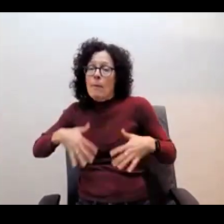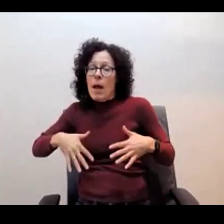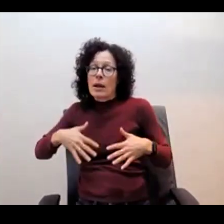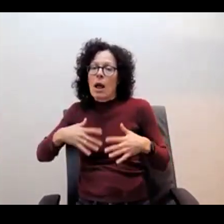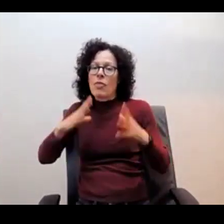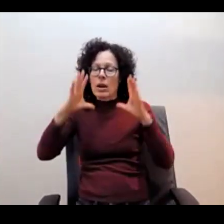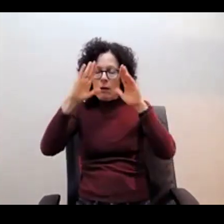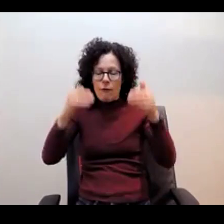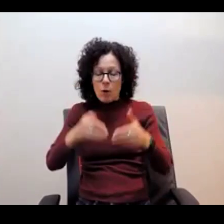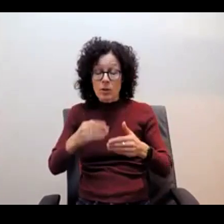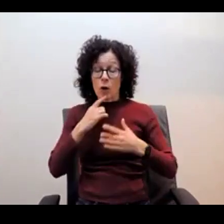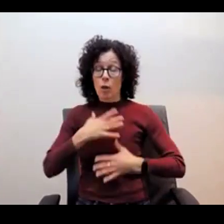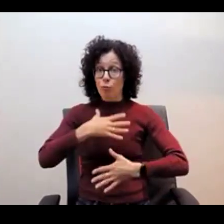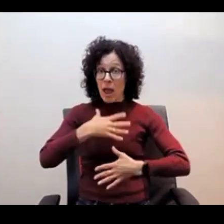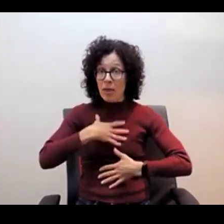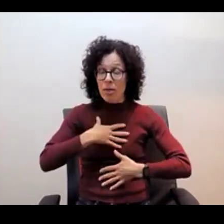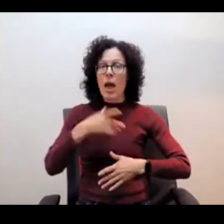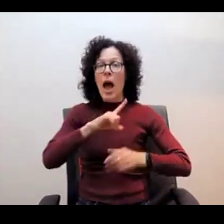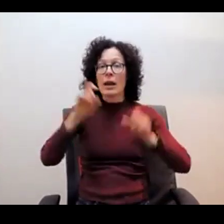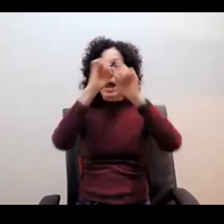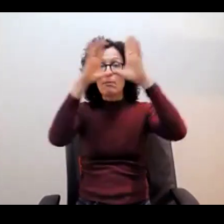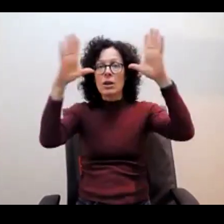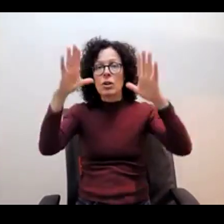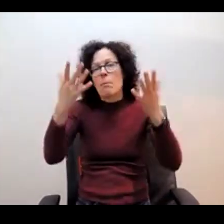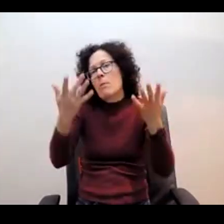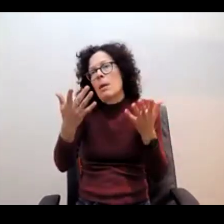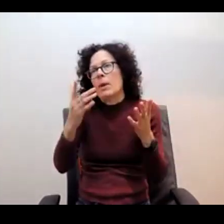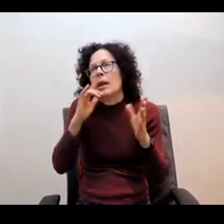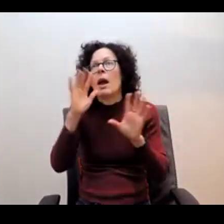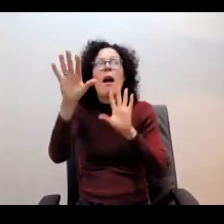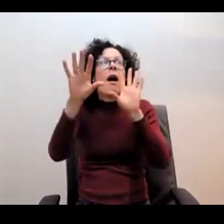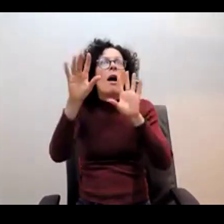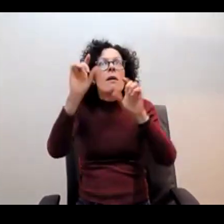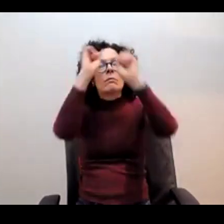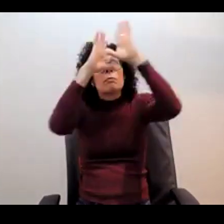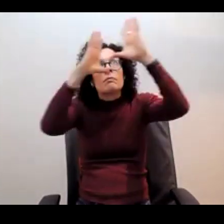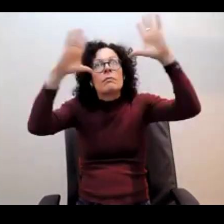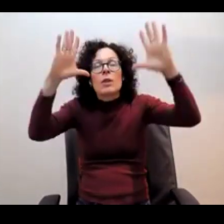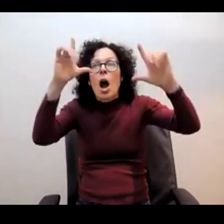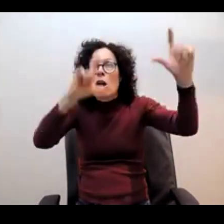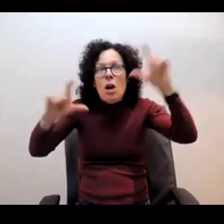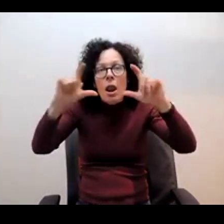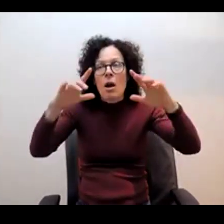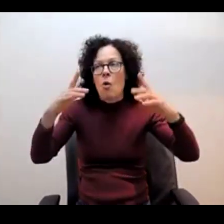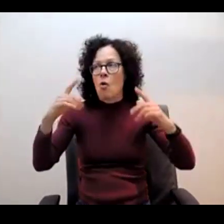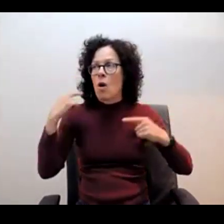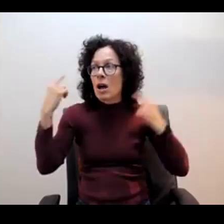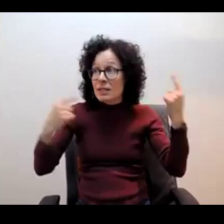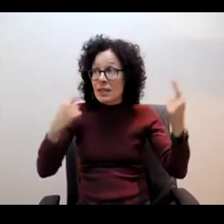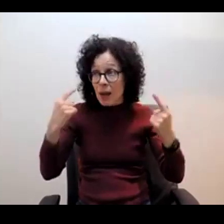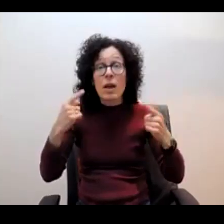and the imagination, for example, inviting a color or a sound. That is also part of